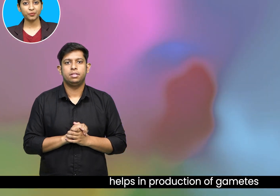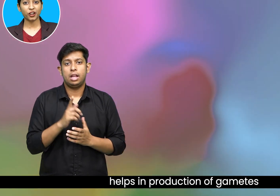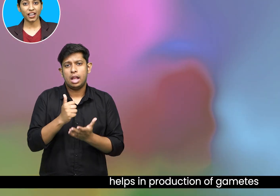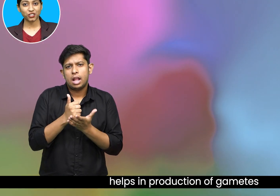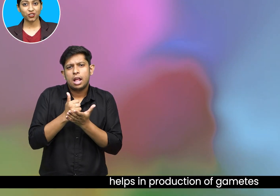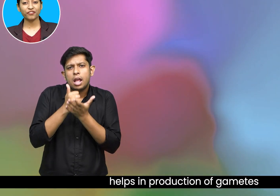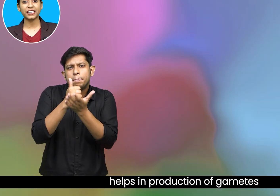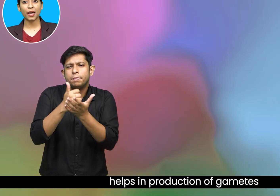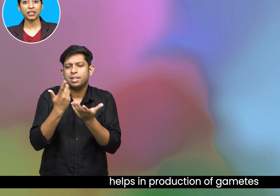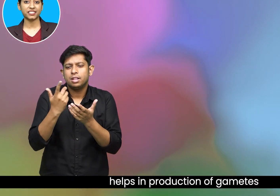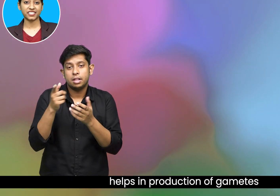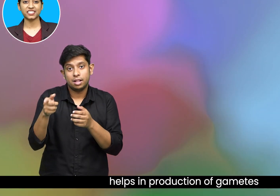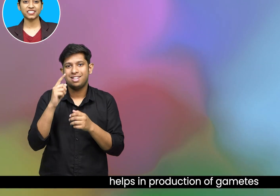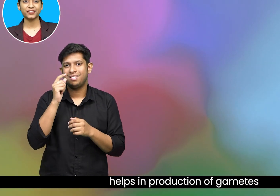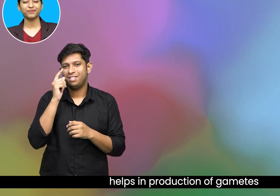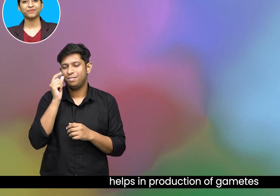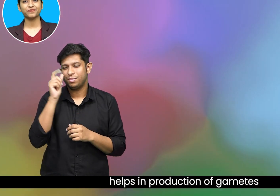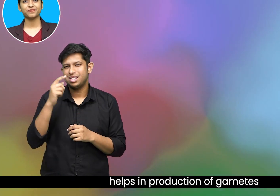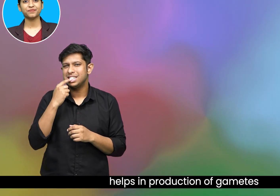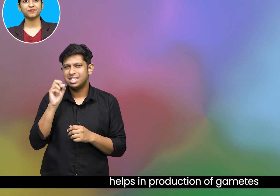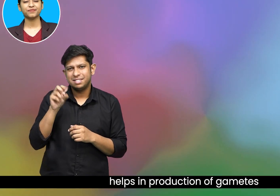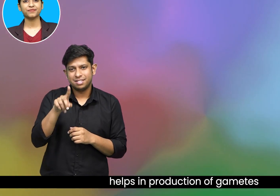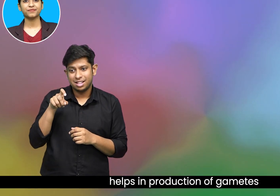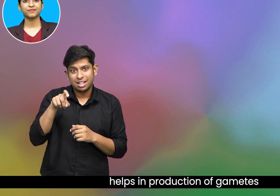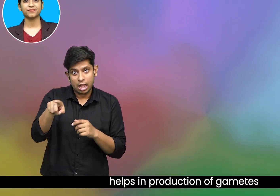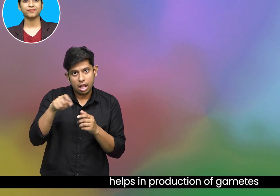Helps in production of gametes.